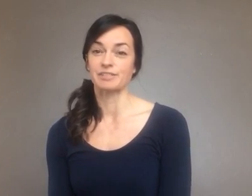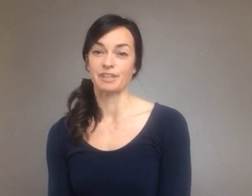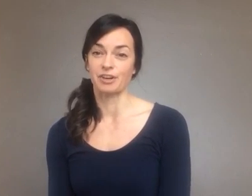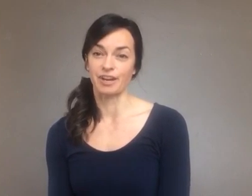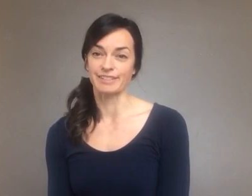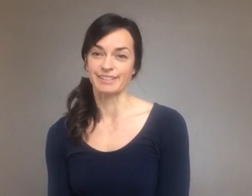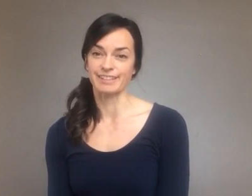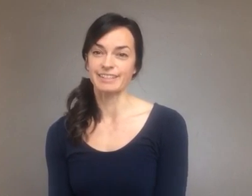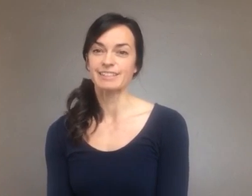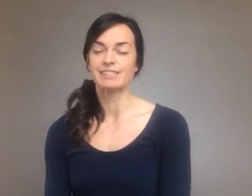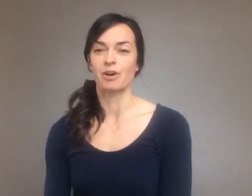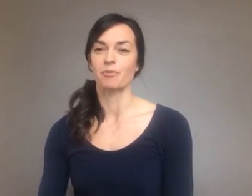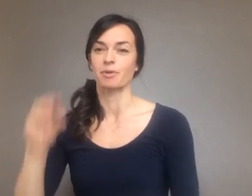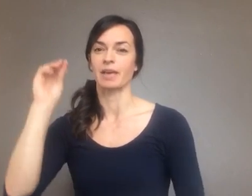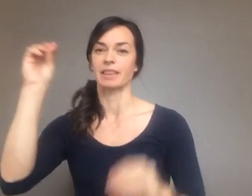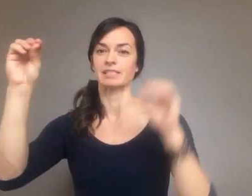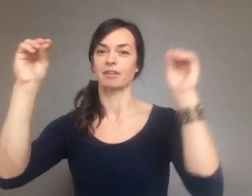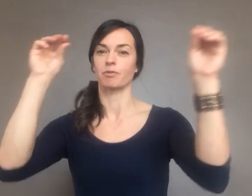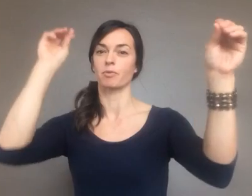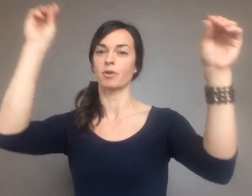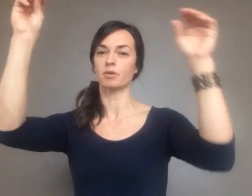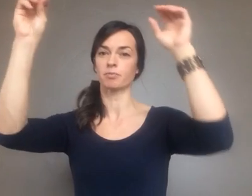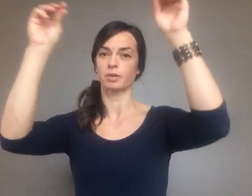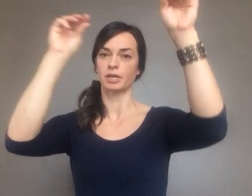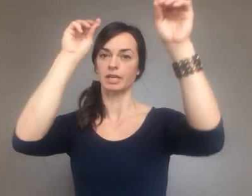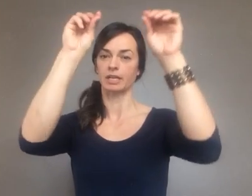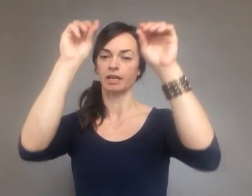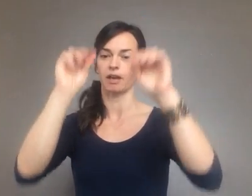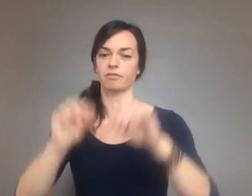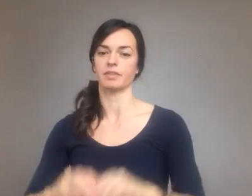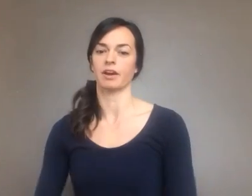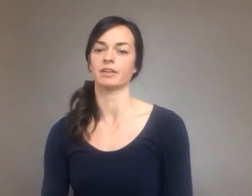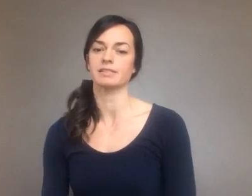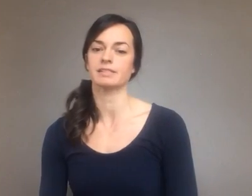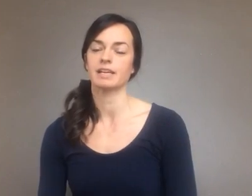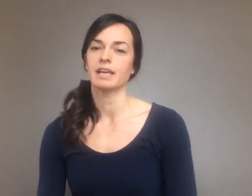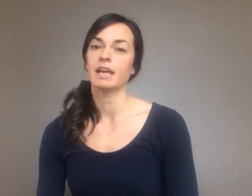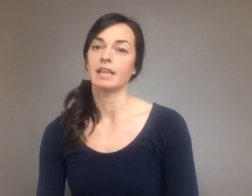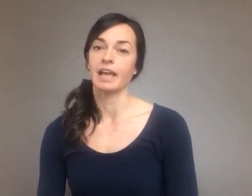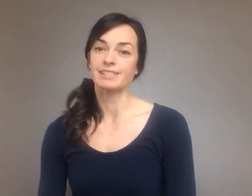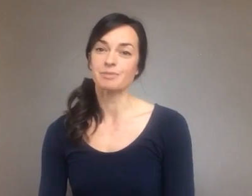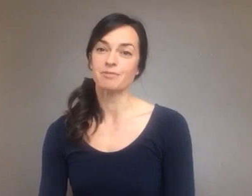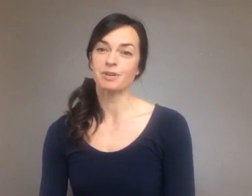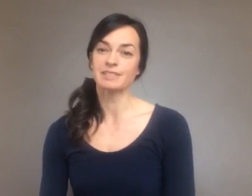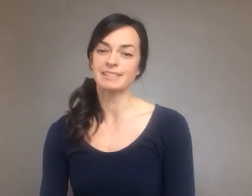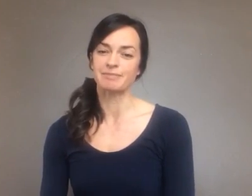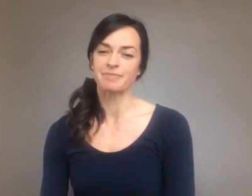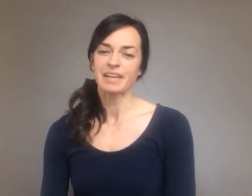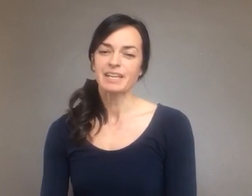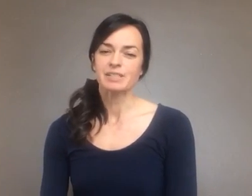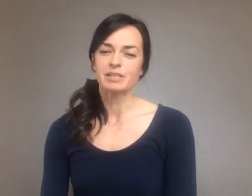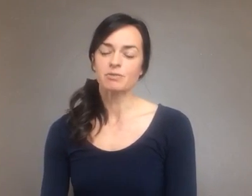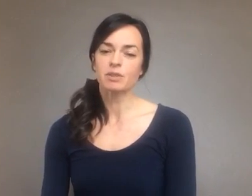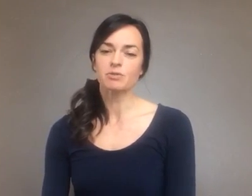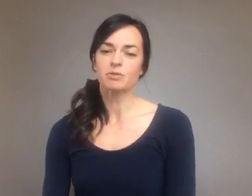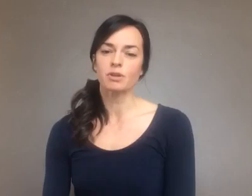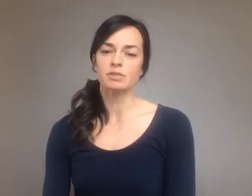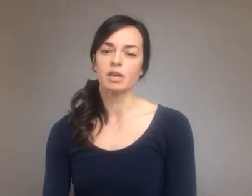of decoration. So we make that sign for Baroque period of the arts. And that's week 14. So let's run through those